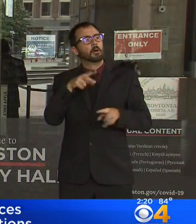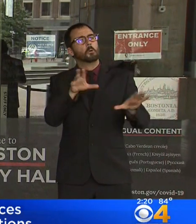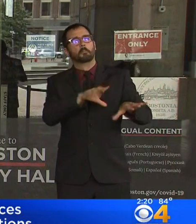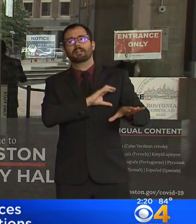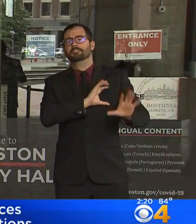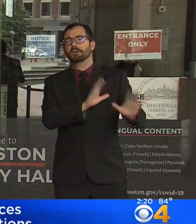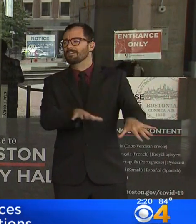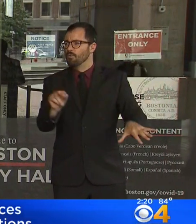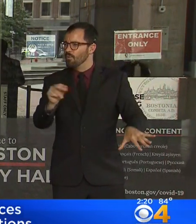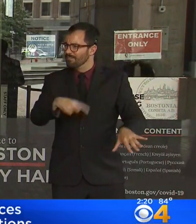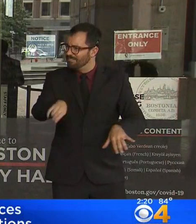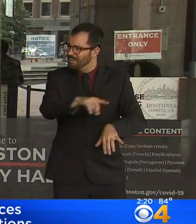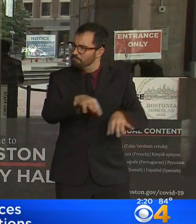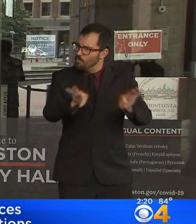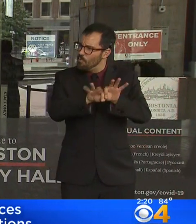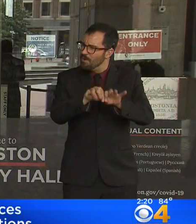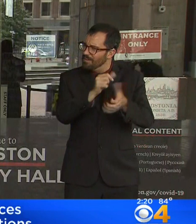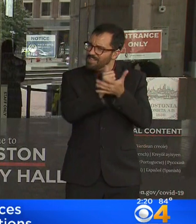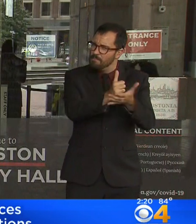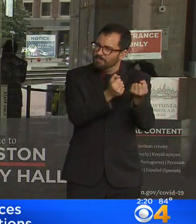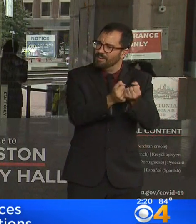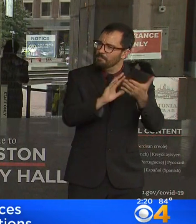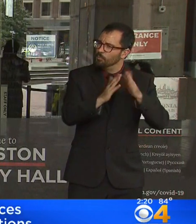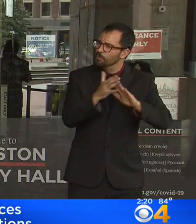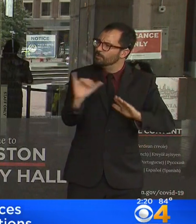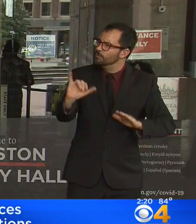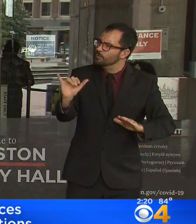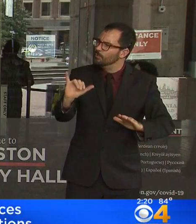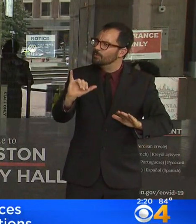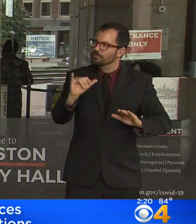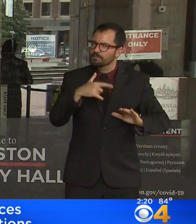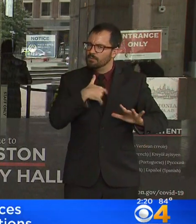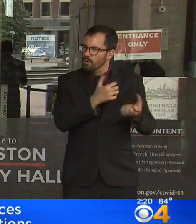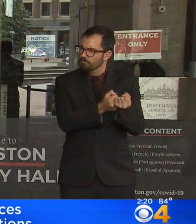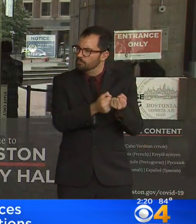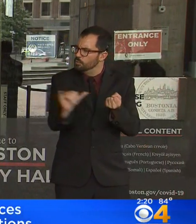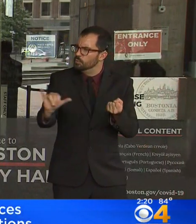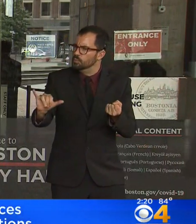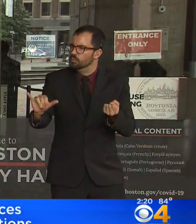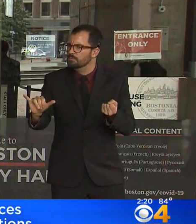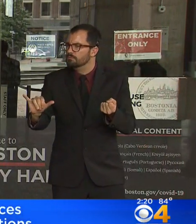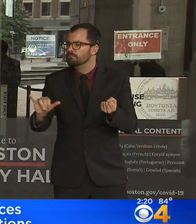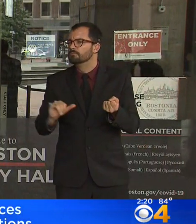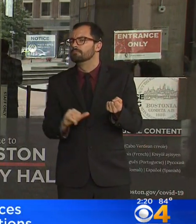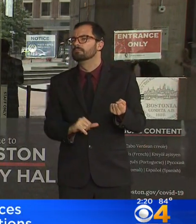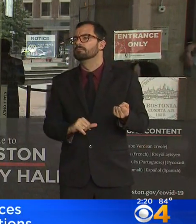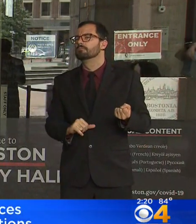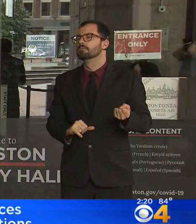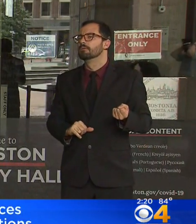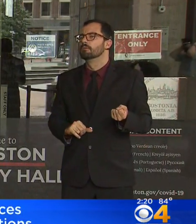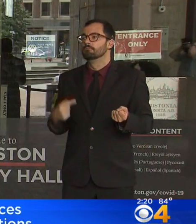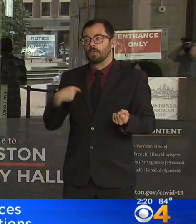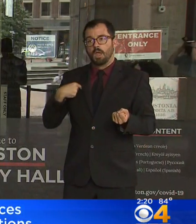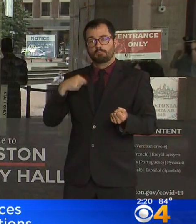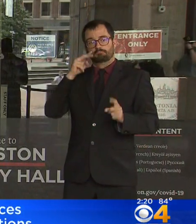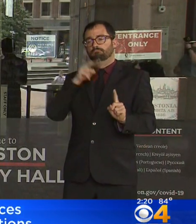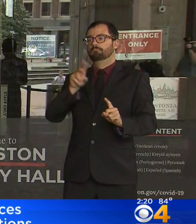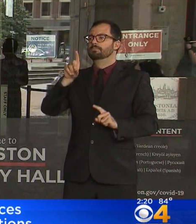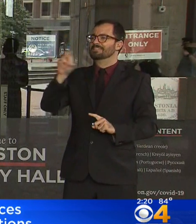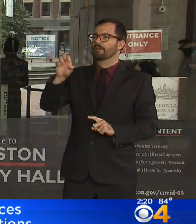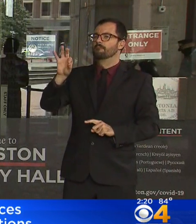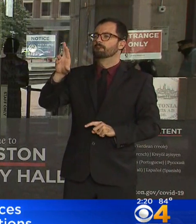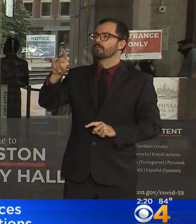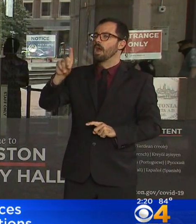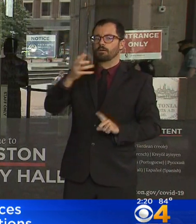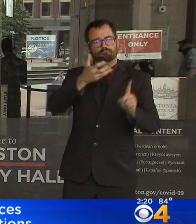police movement, it's gone in different directions right now. I'm not a supporter of defunding police. I'm a supporter of looking at what the job the police officers have today in